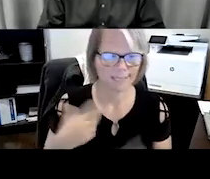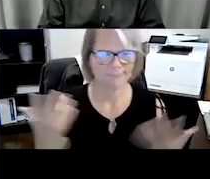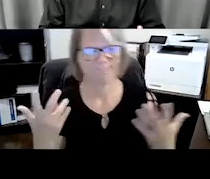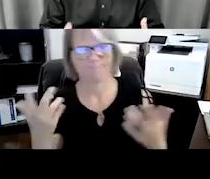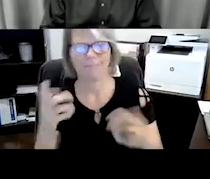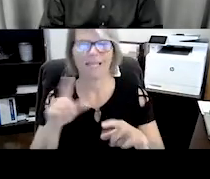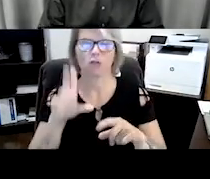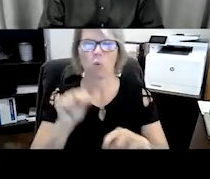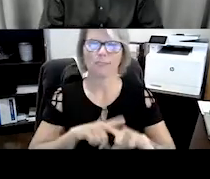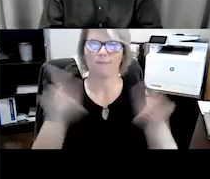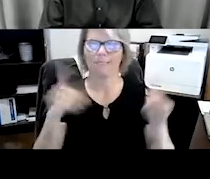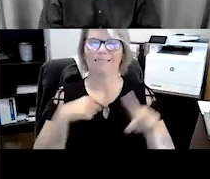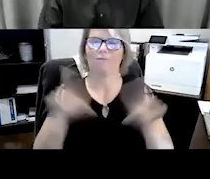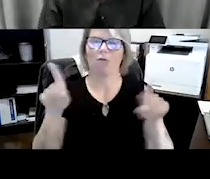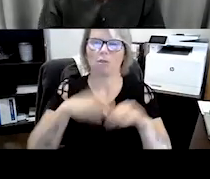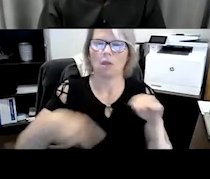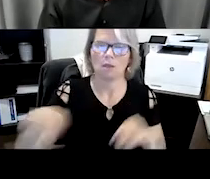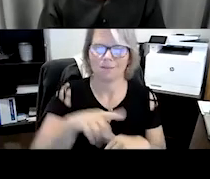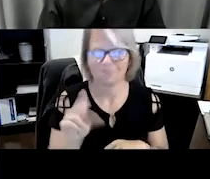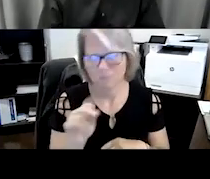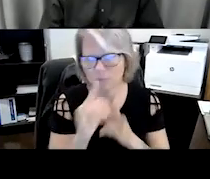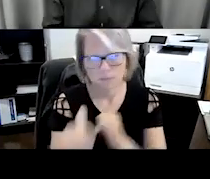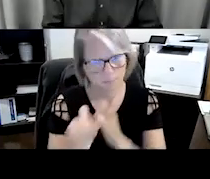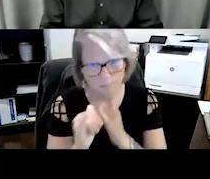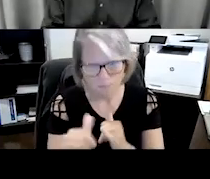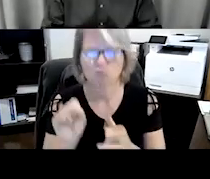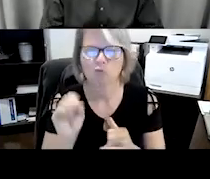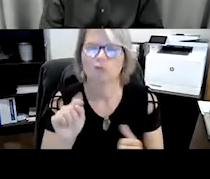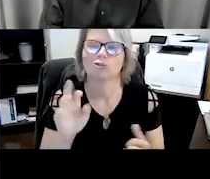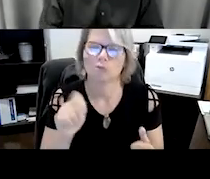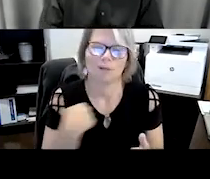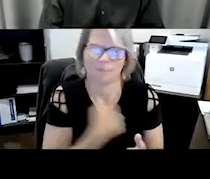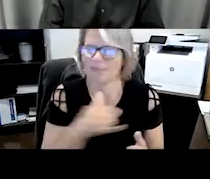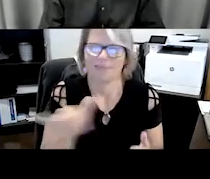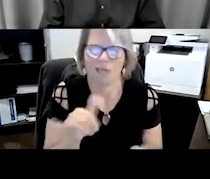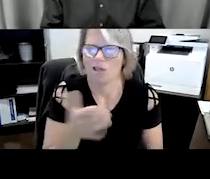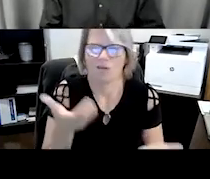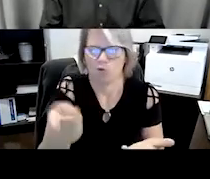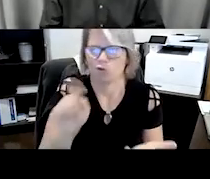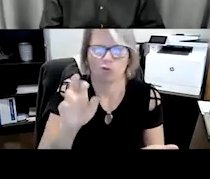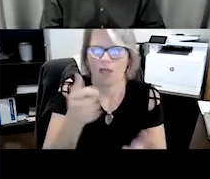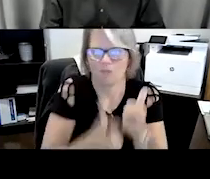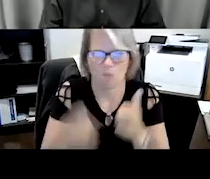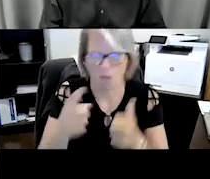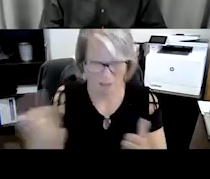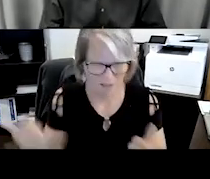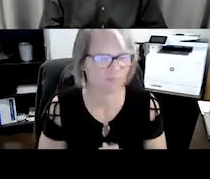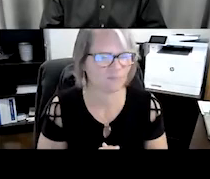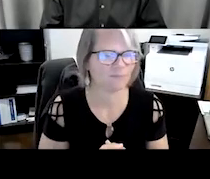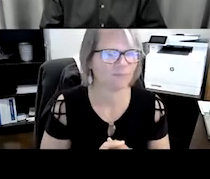Again, we don't see ourselves as disabled people. We don't see ourselves as different from anybody else. We're just like